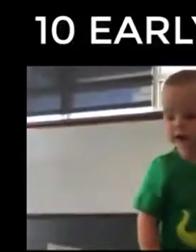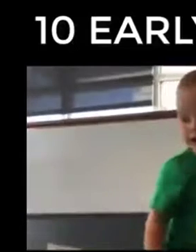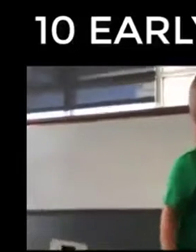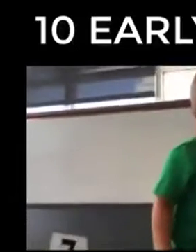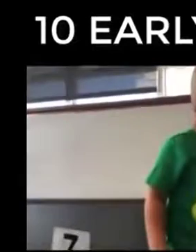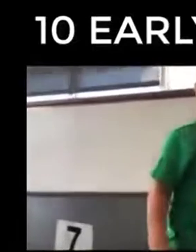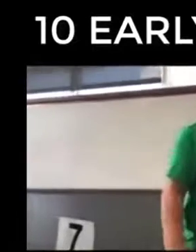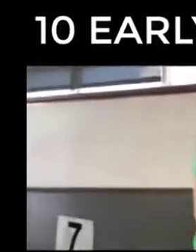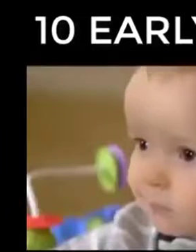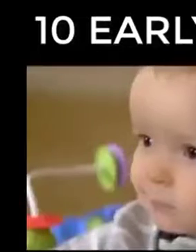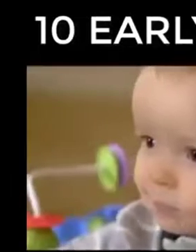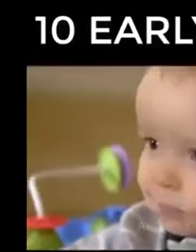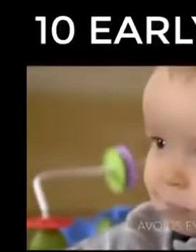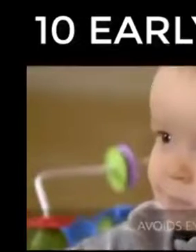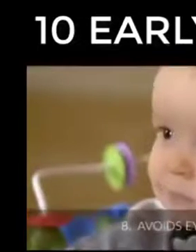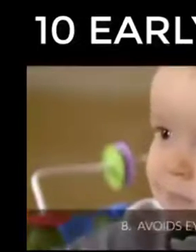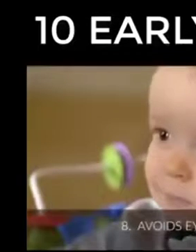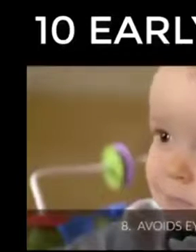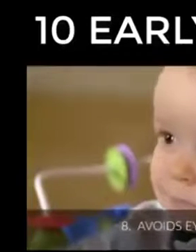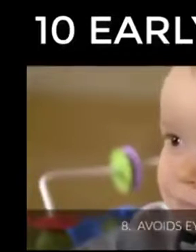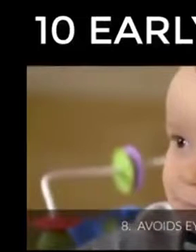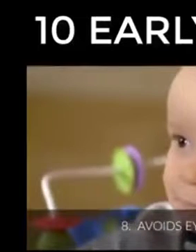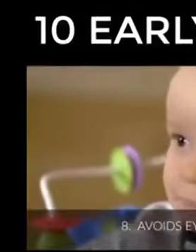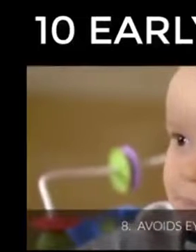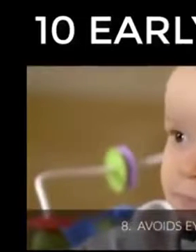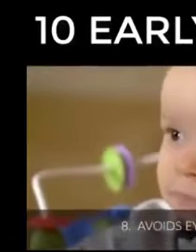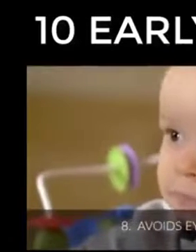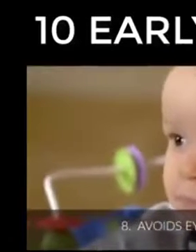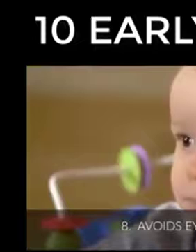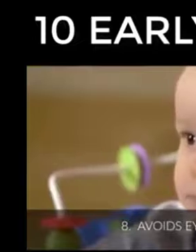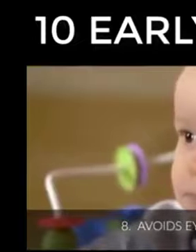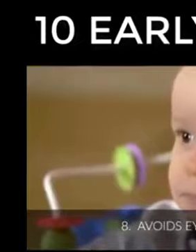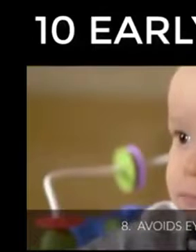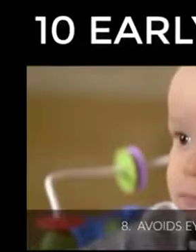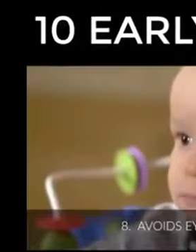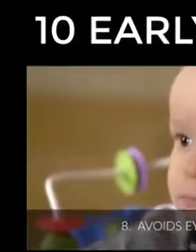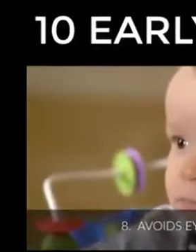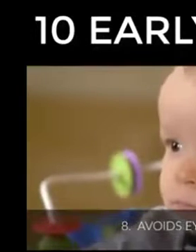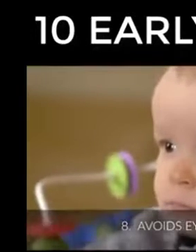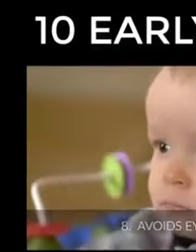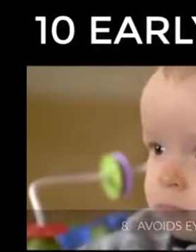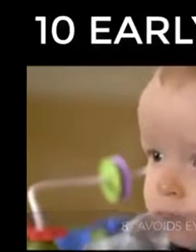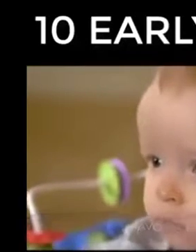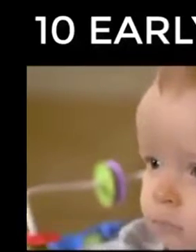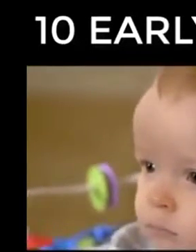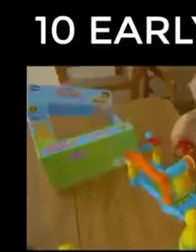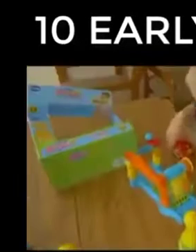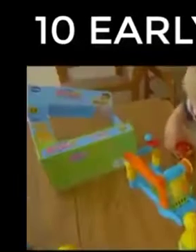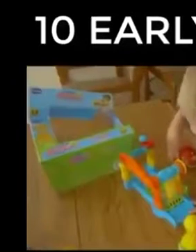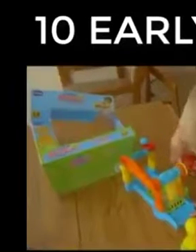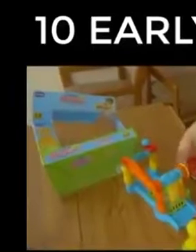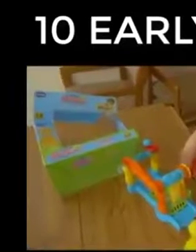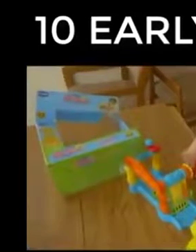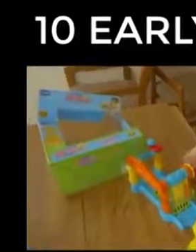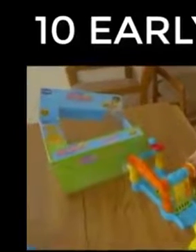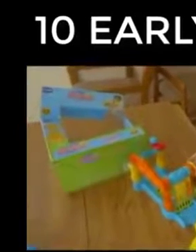Alistair, I'm talking to you. Number 8 is probably the most well-known sign, and that's the lack of eye contact. Most people with autism will avoid eye contact whenever